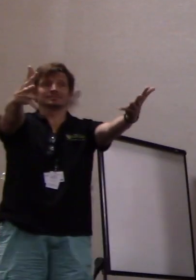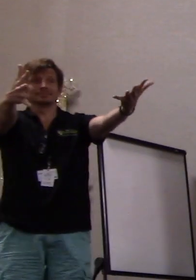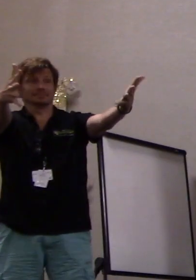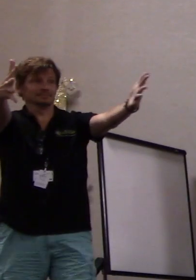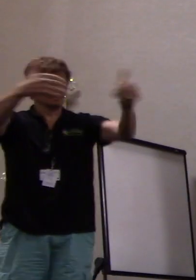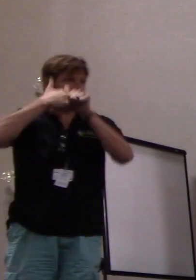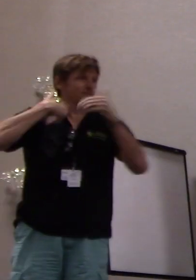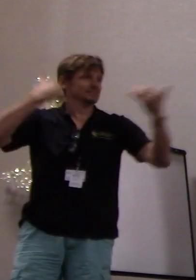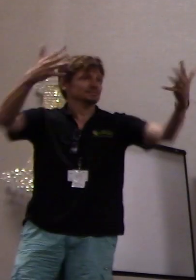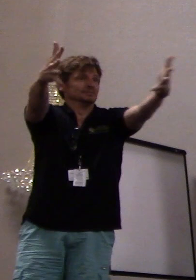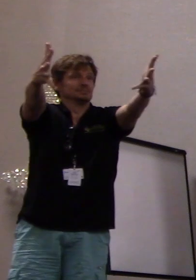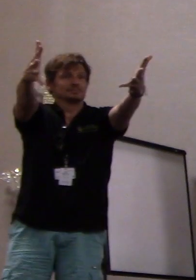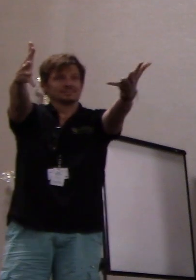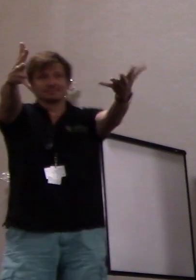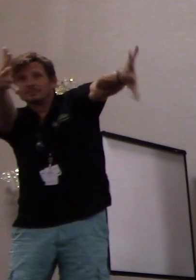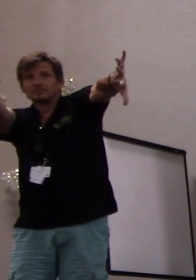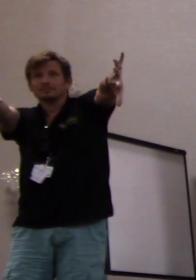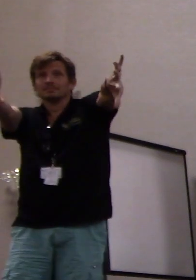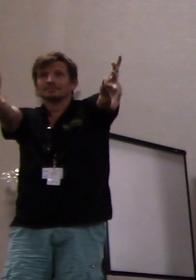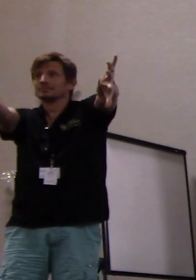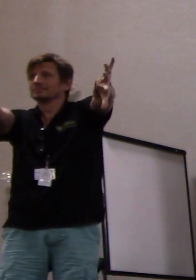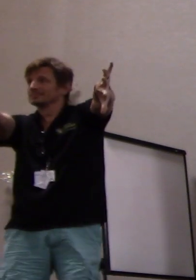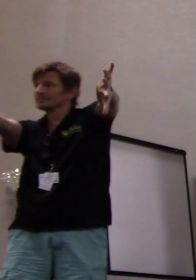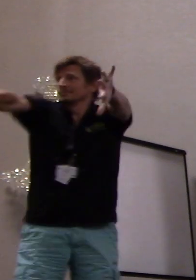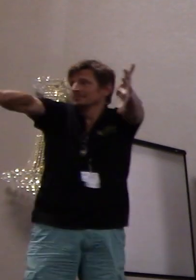Copy me. Copy me.